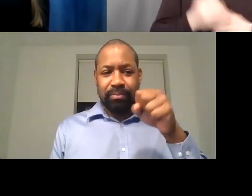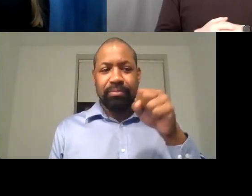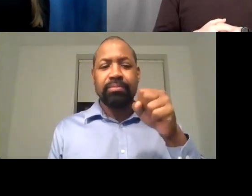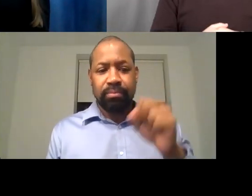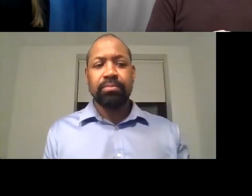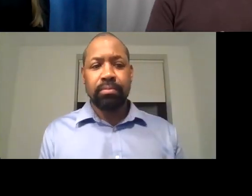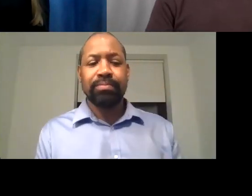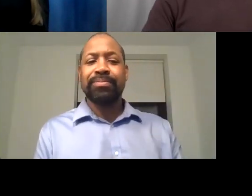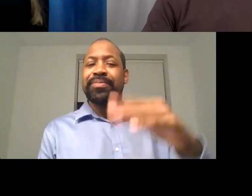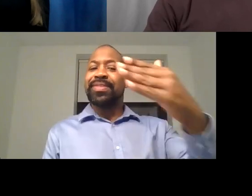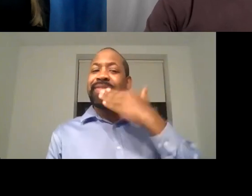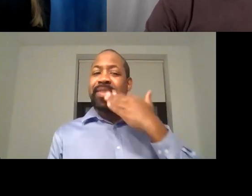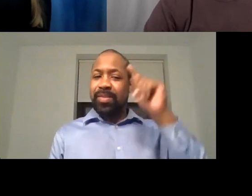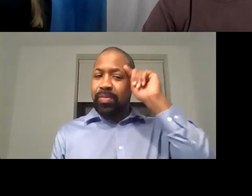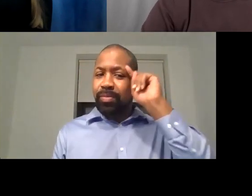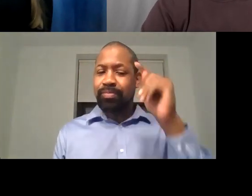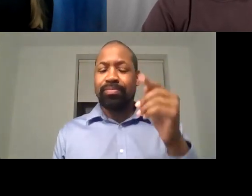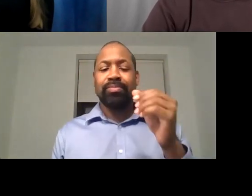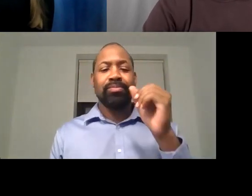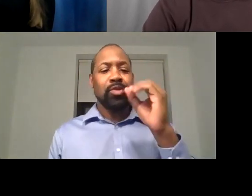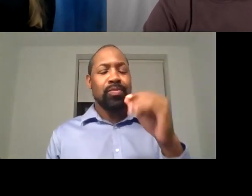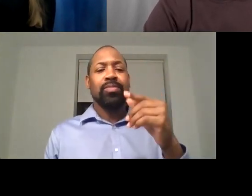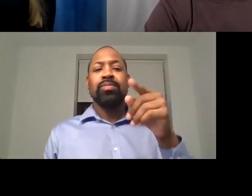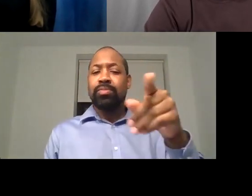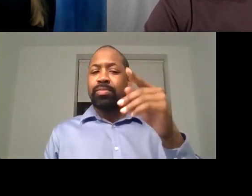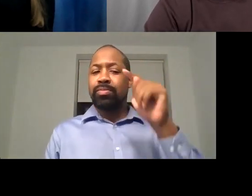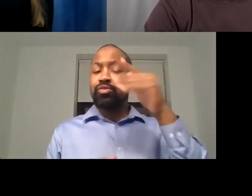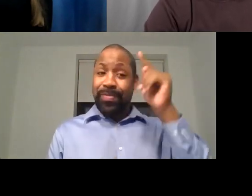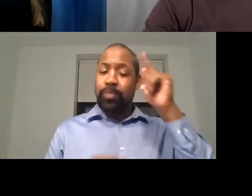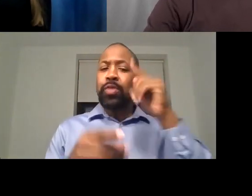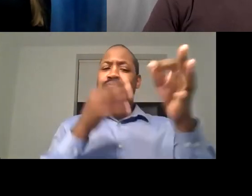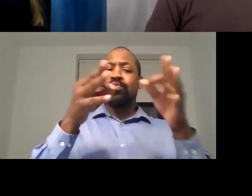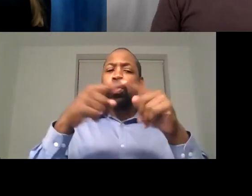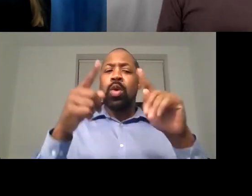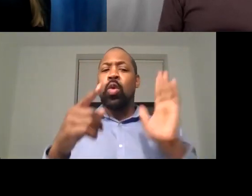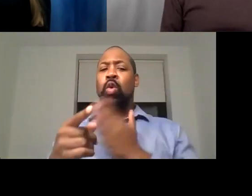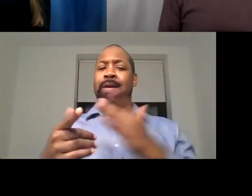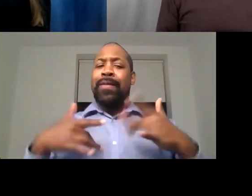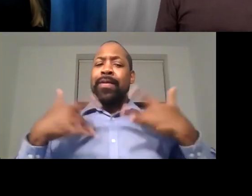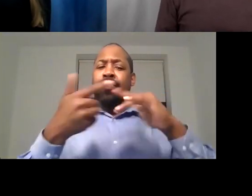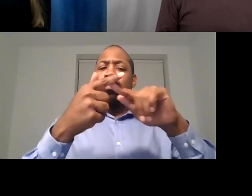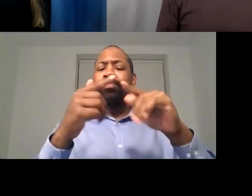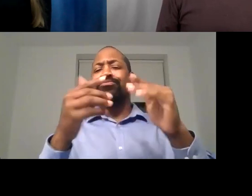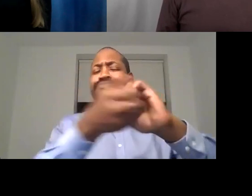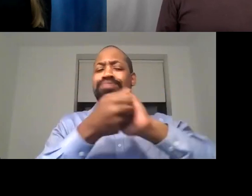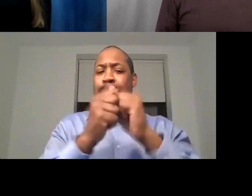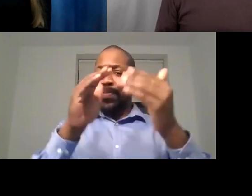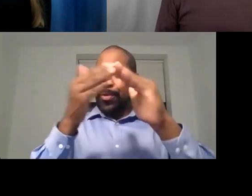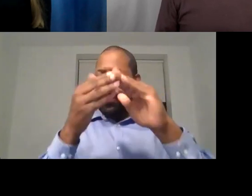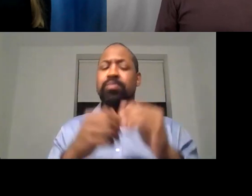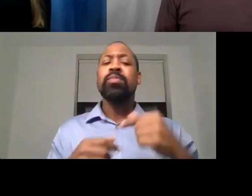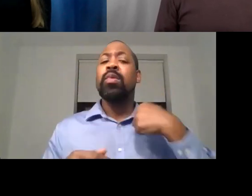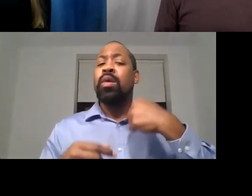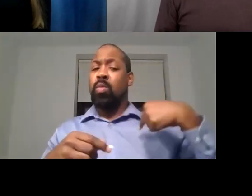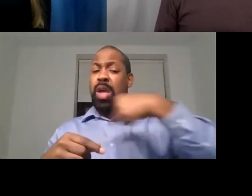commissioners could ask some questions about what that might look like. Thank you so much, Tim, for that. As Tim explained, we're